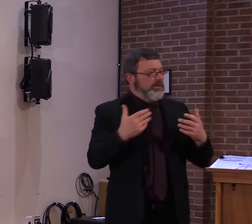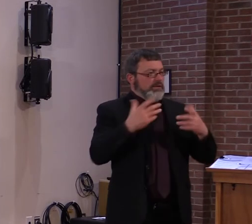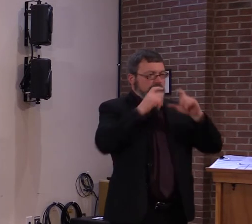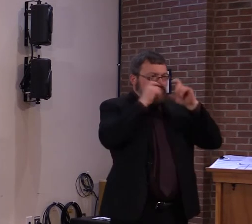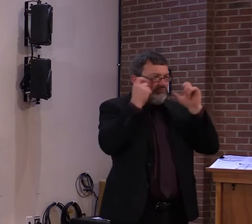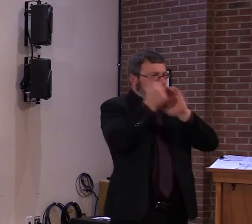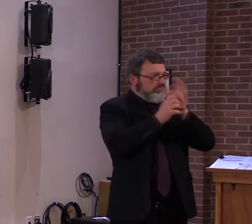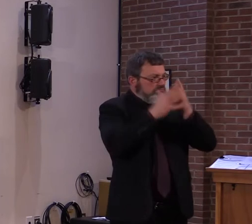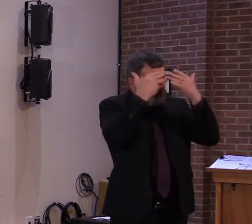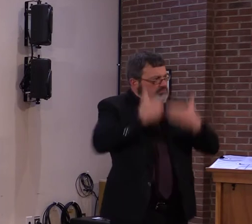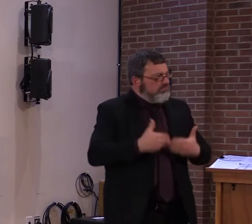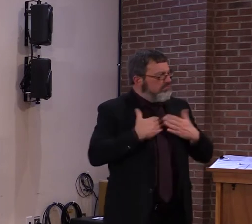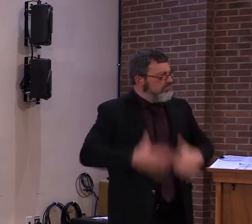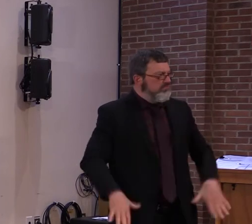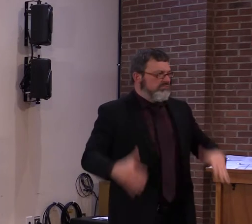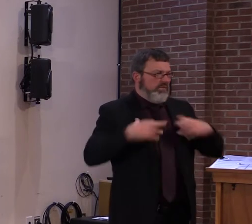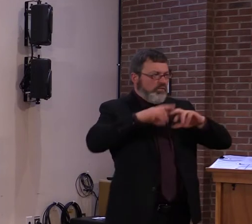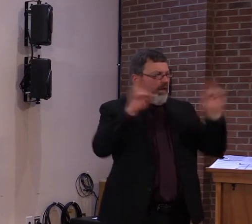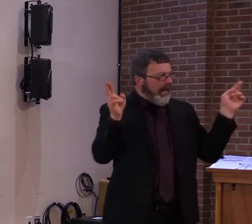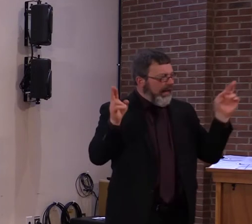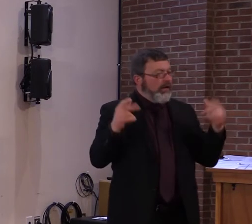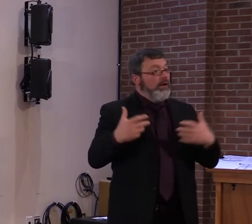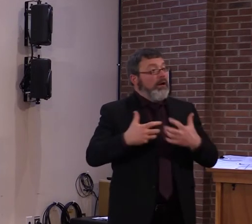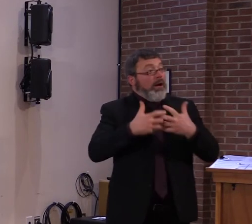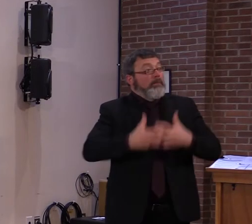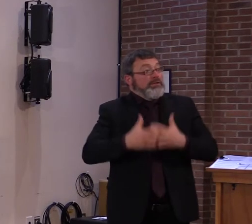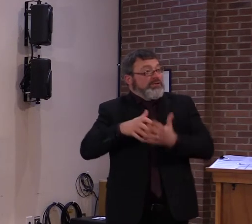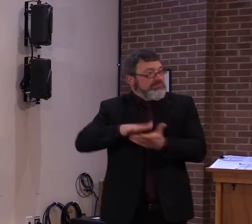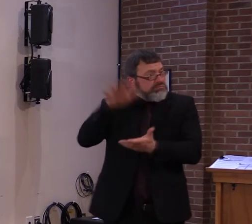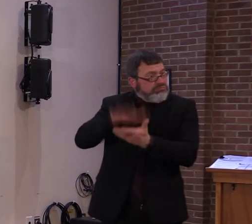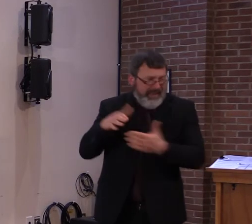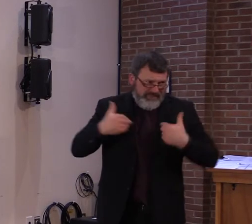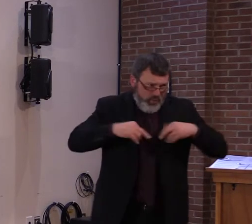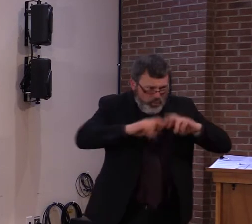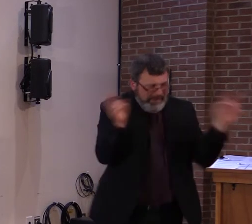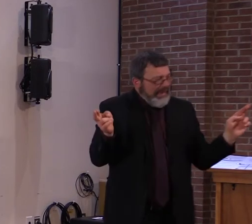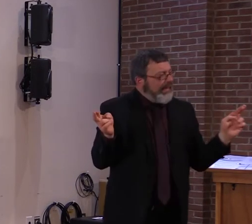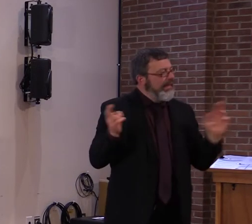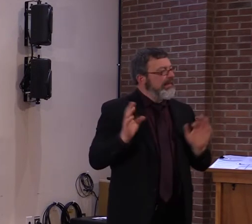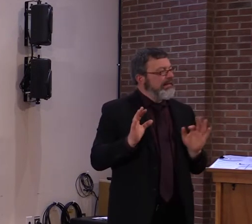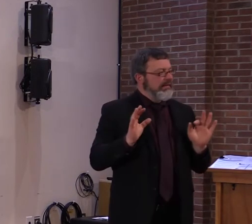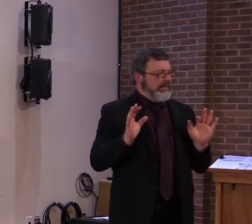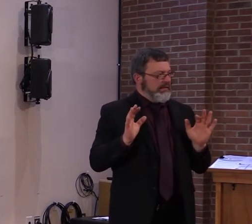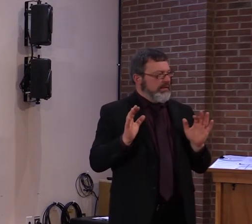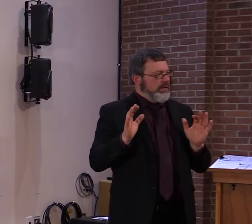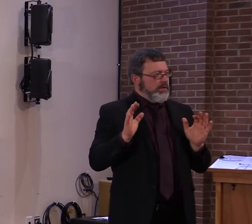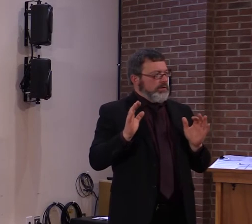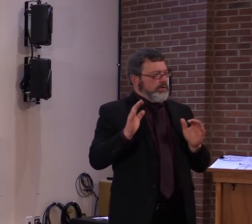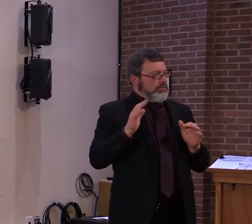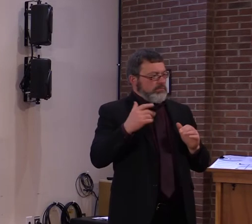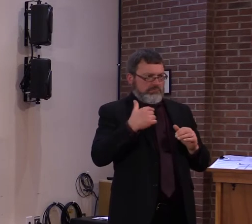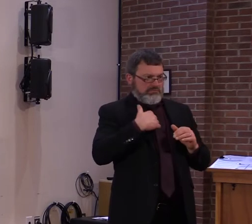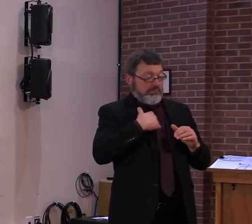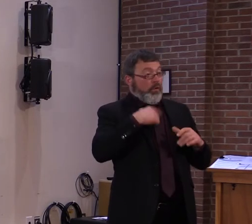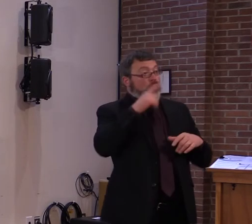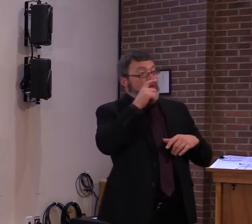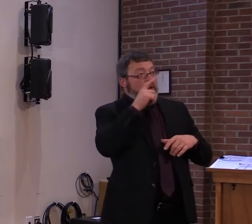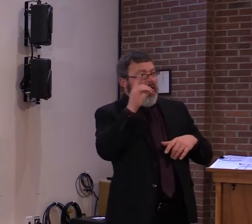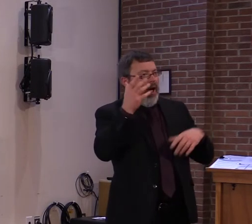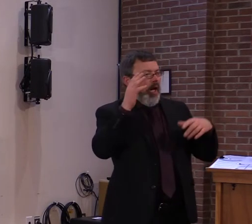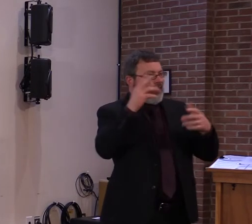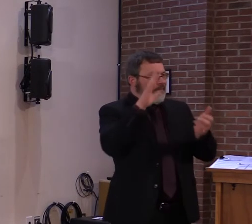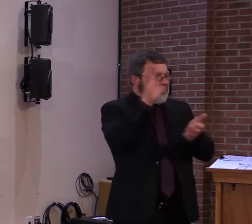ventilators in stock as well and on the front line. We also